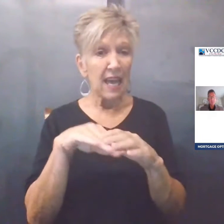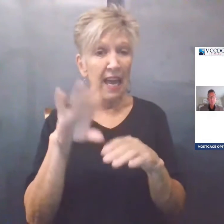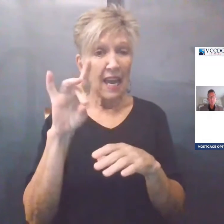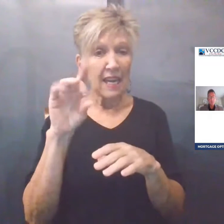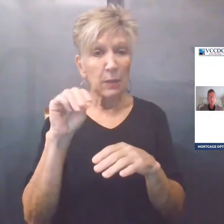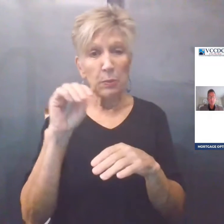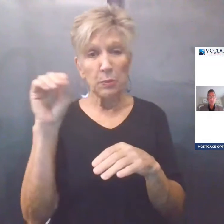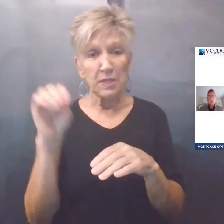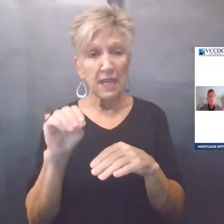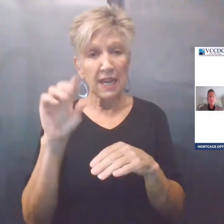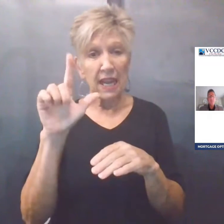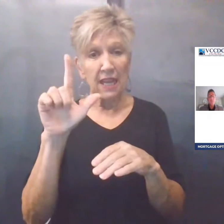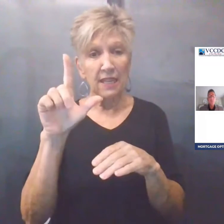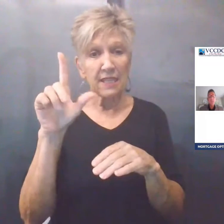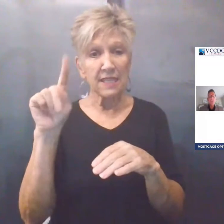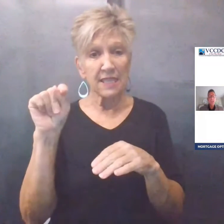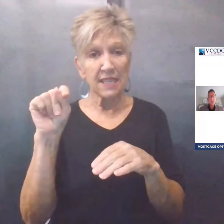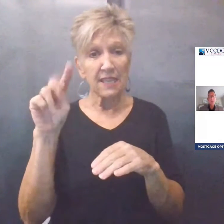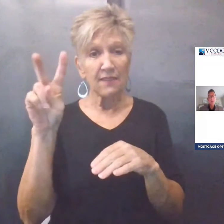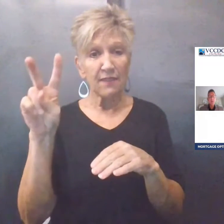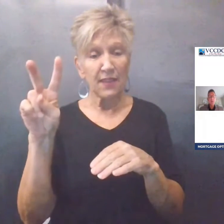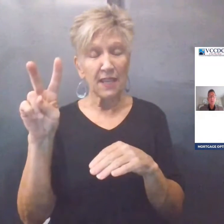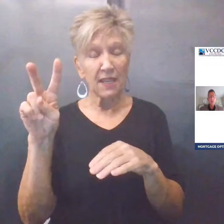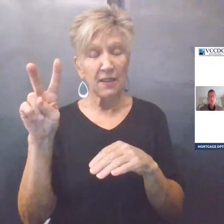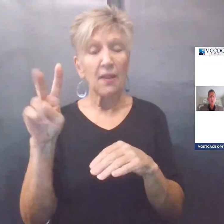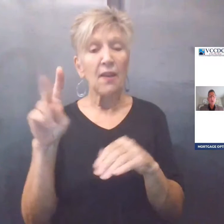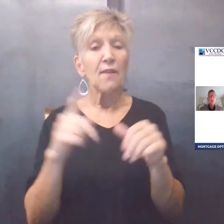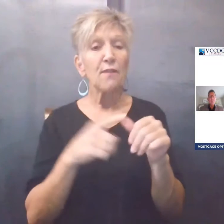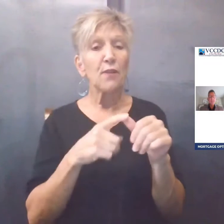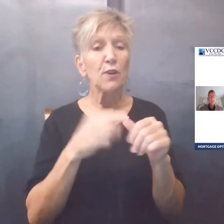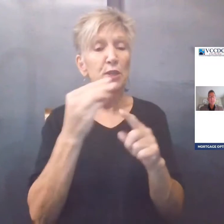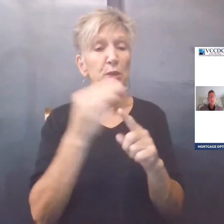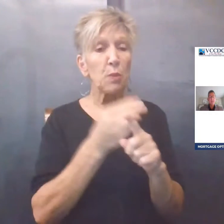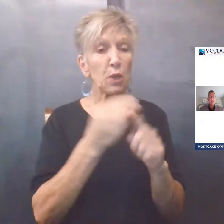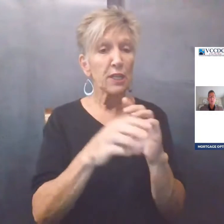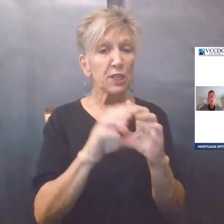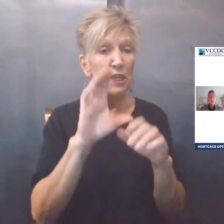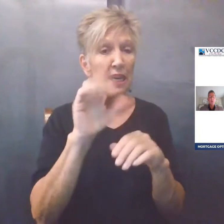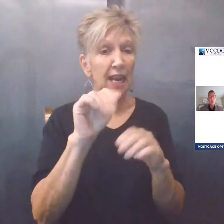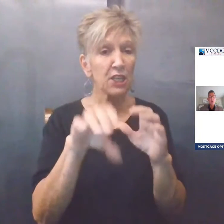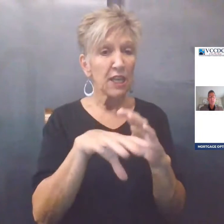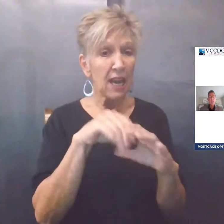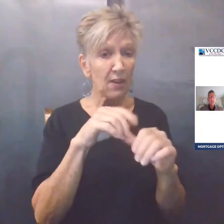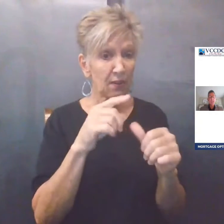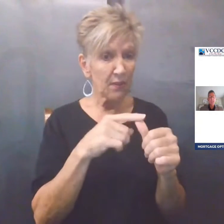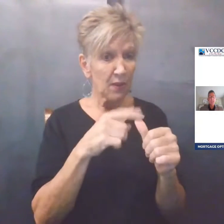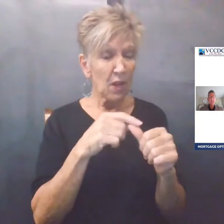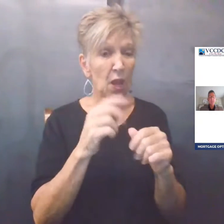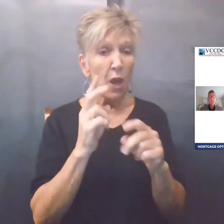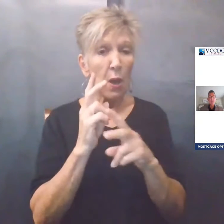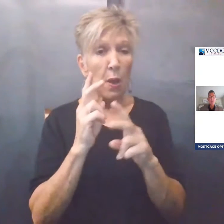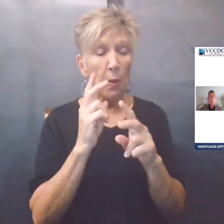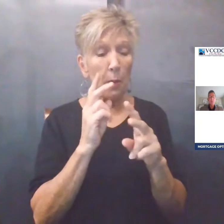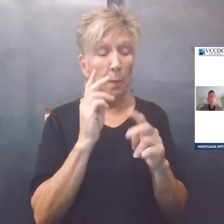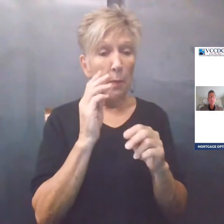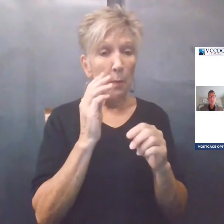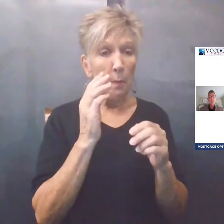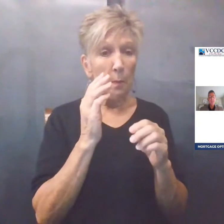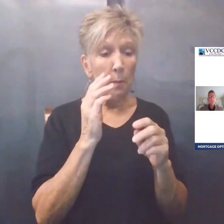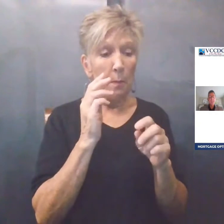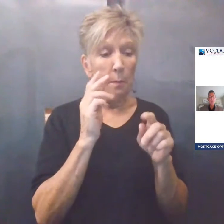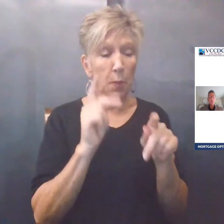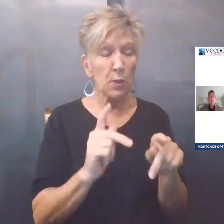second. So first mortgage cash out. Under this scenario, a borrower can access equity in their home